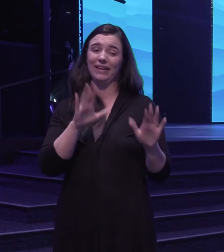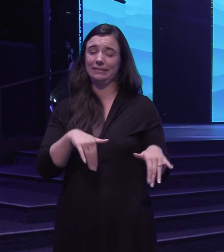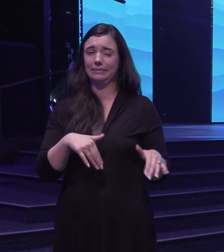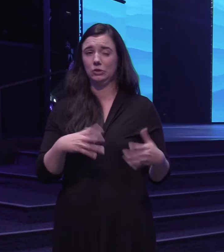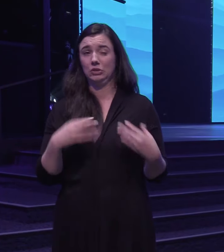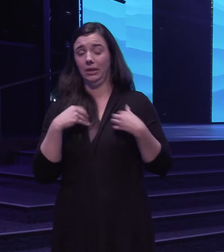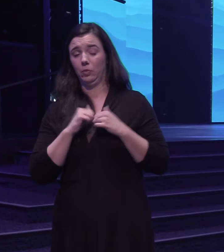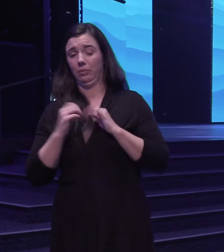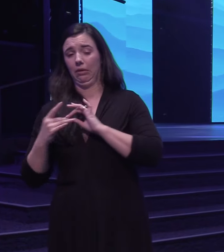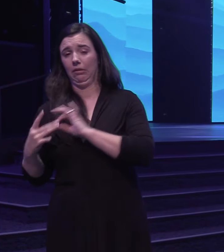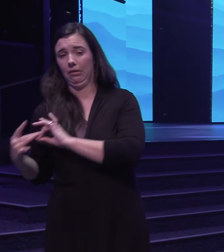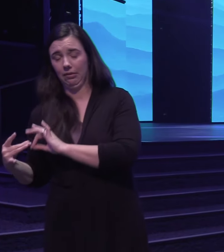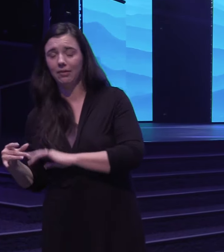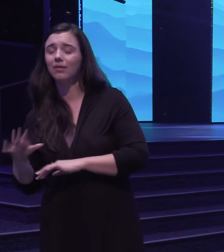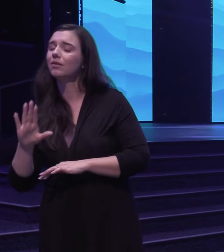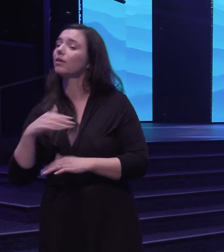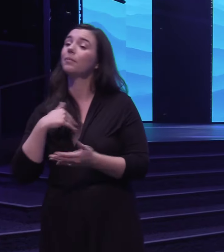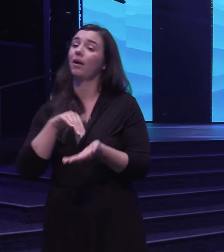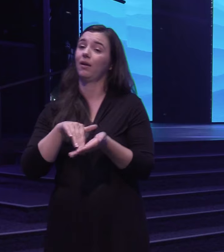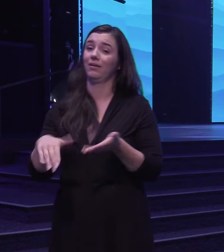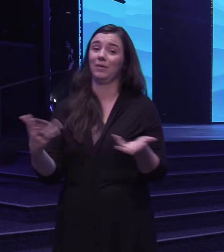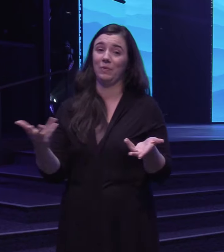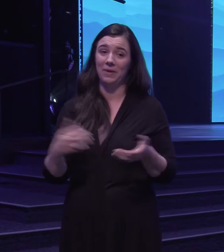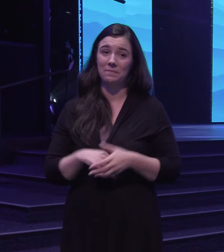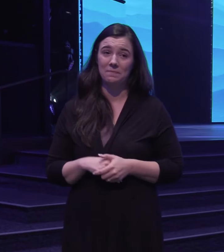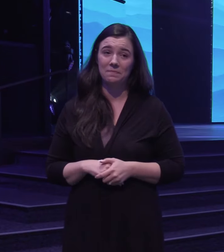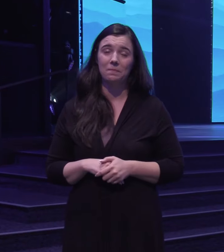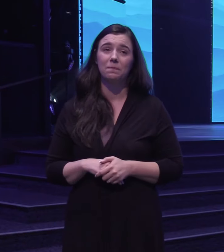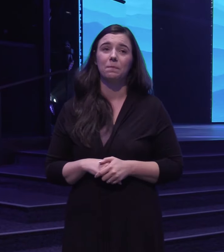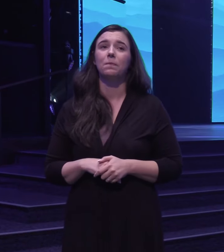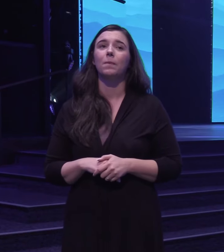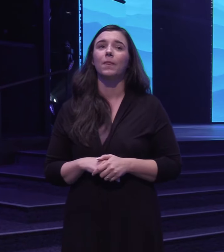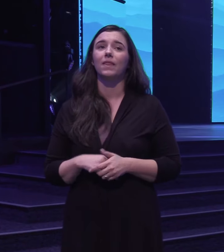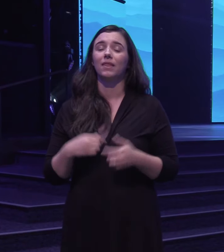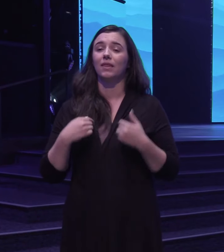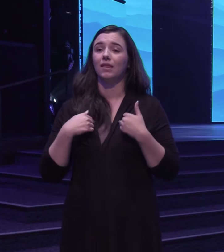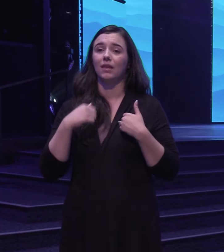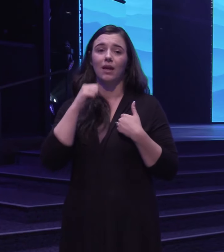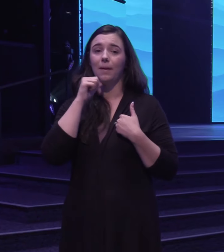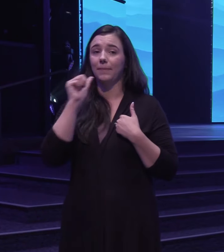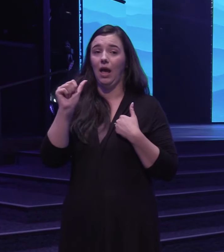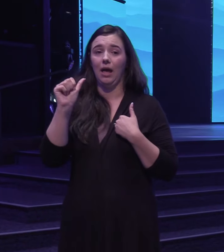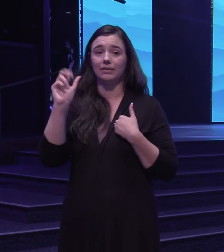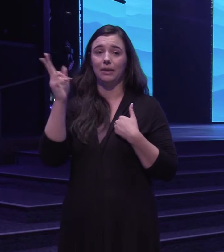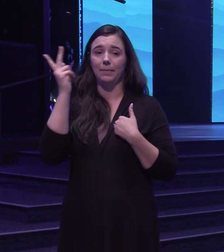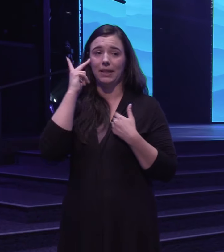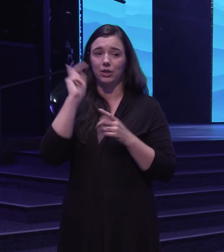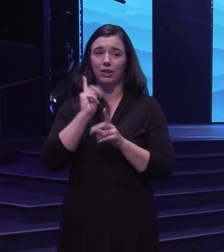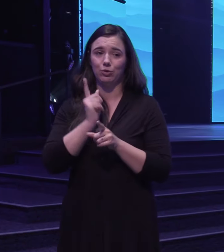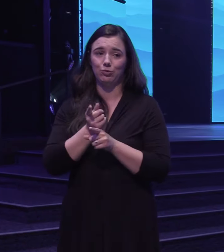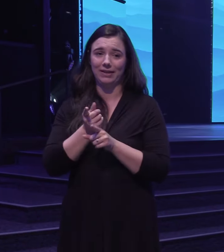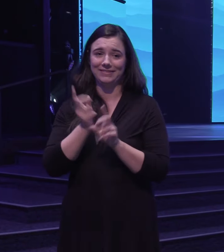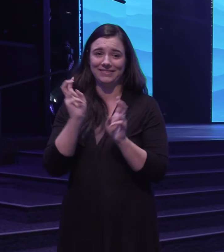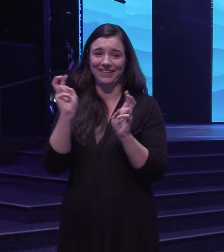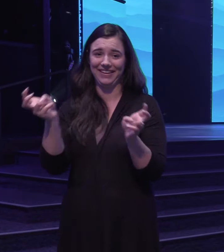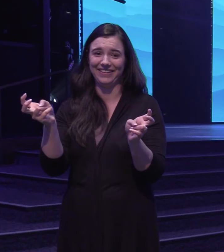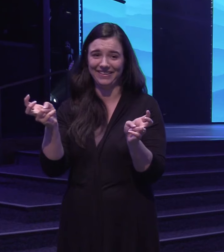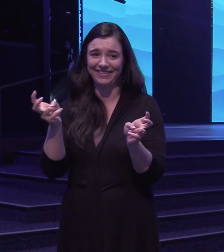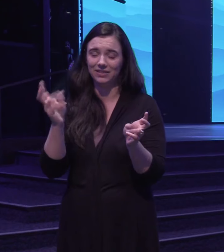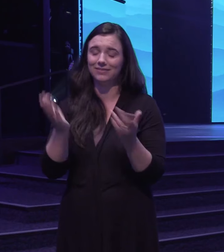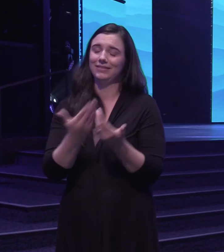salt. Well, my disclaimer is, I am not politically correct. So.